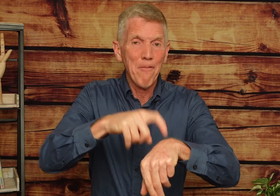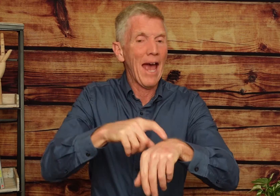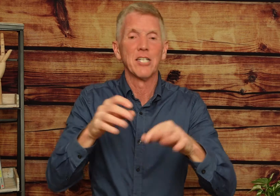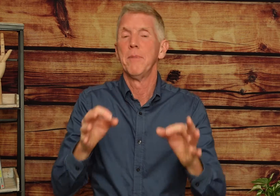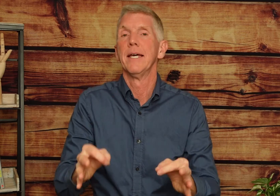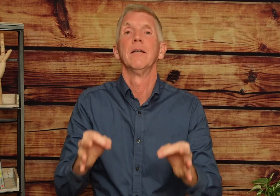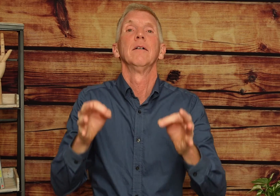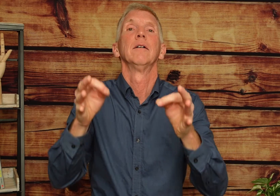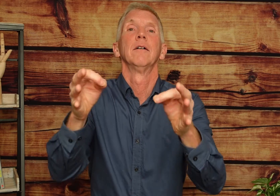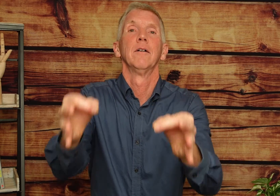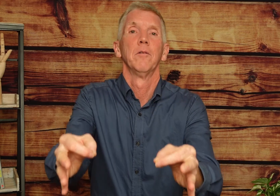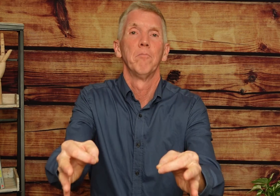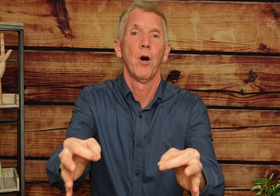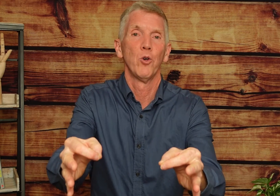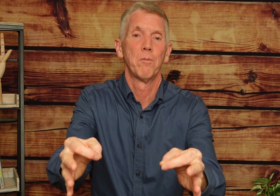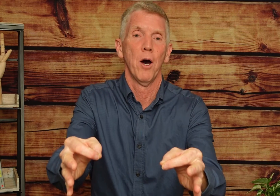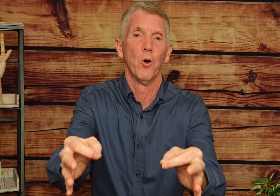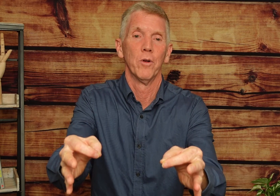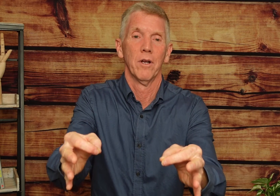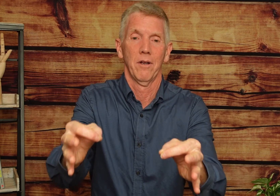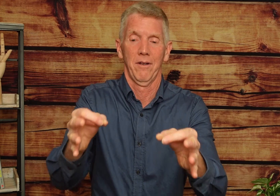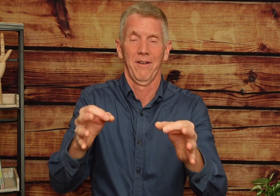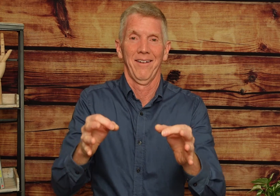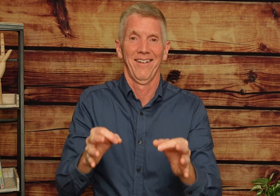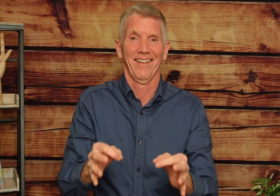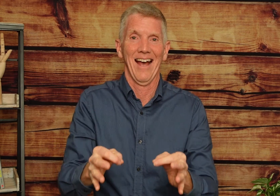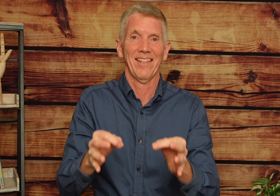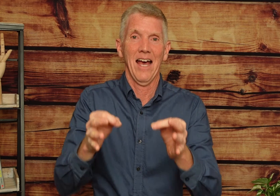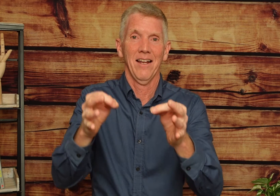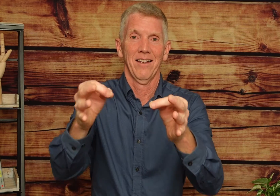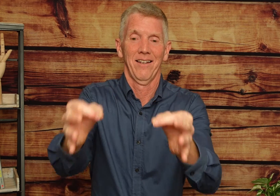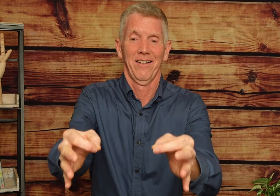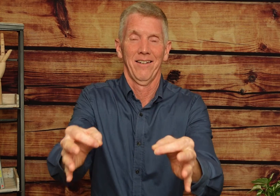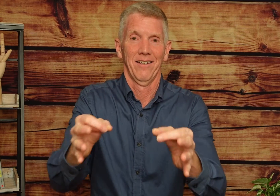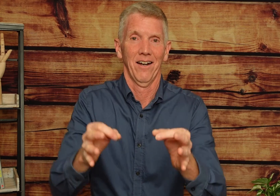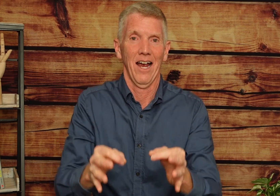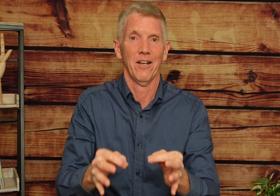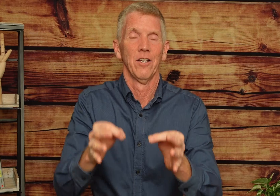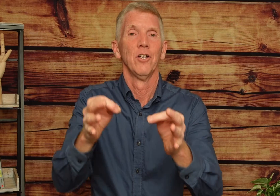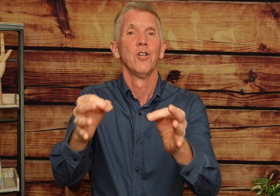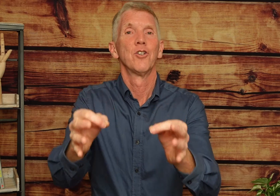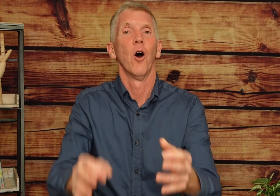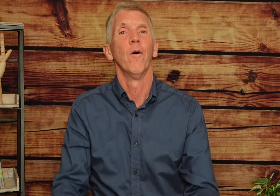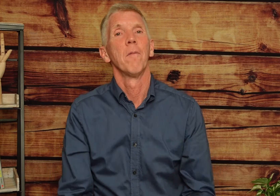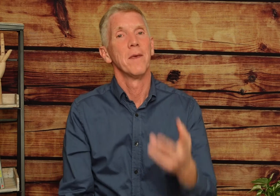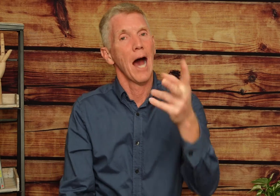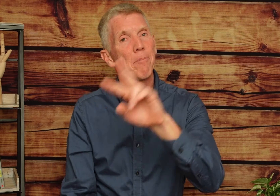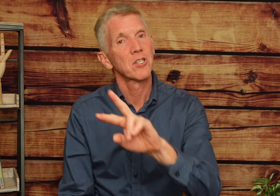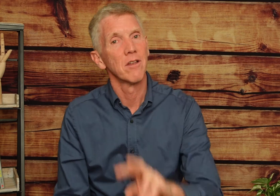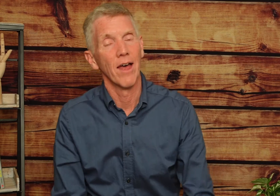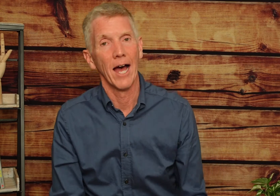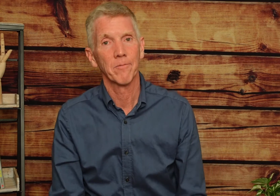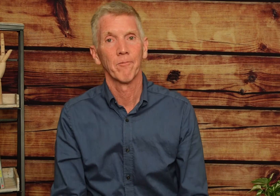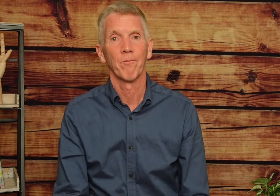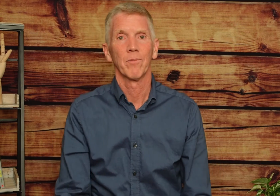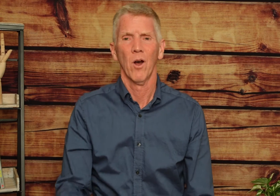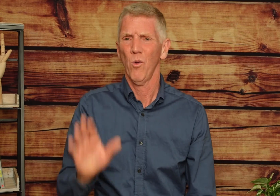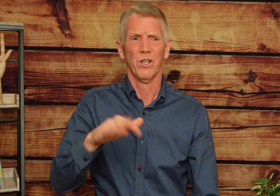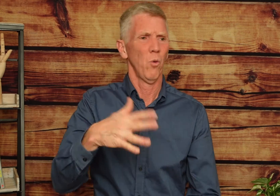has been postponed. Got that? All right. So the opposite of that, oh, you know